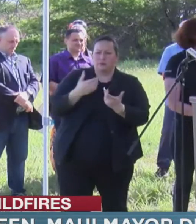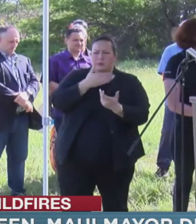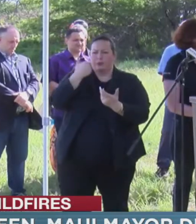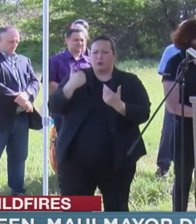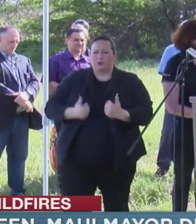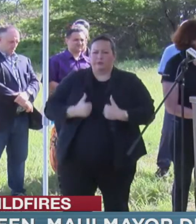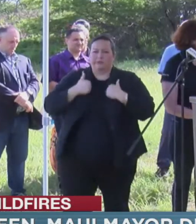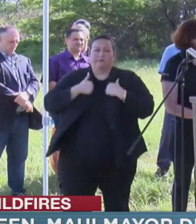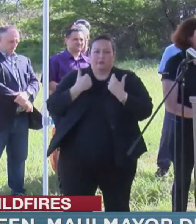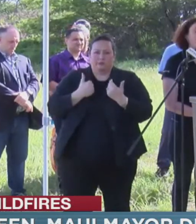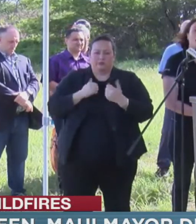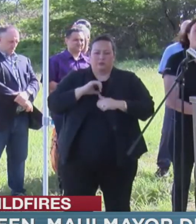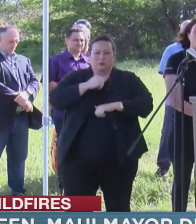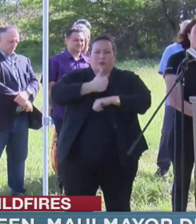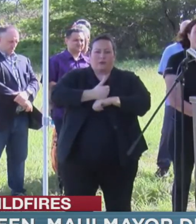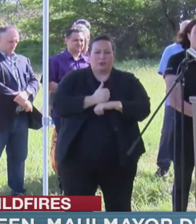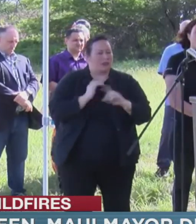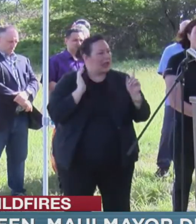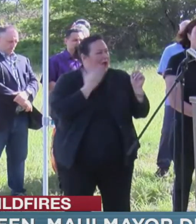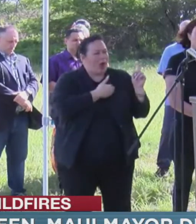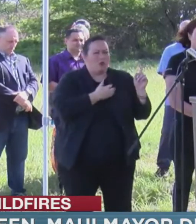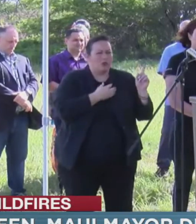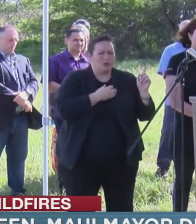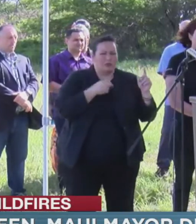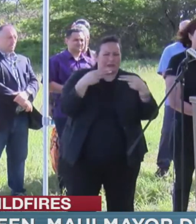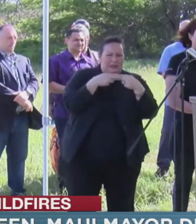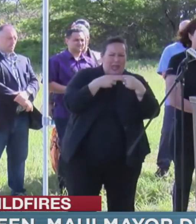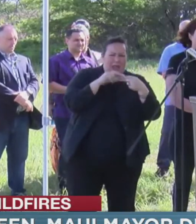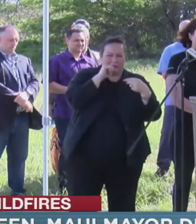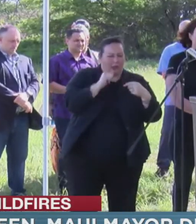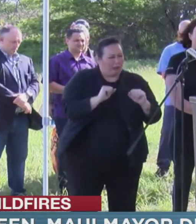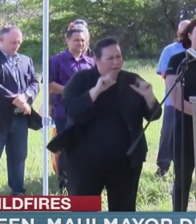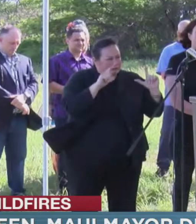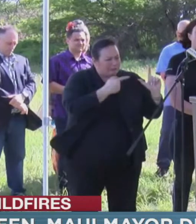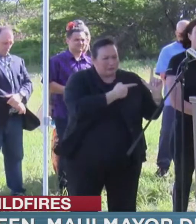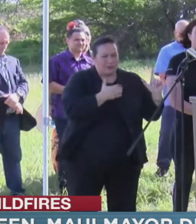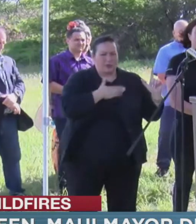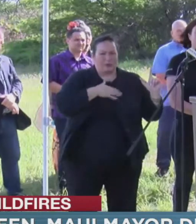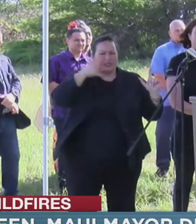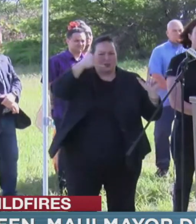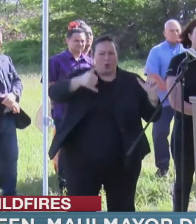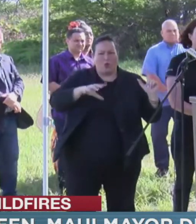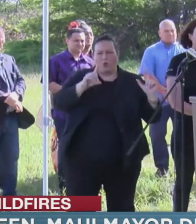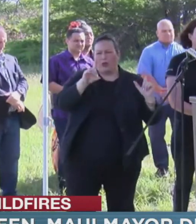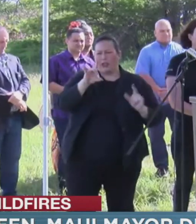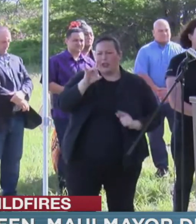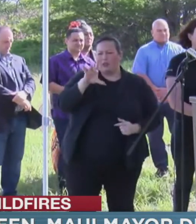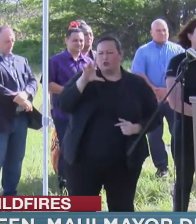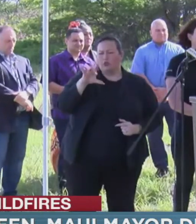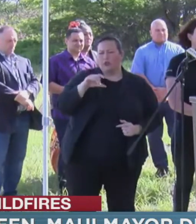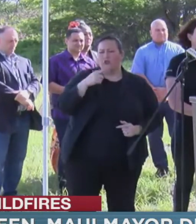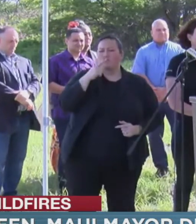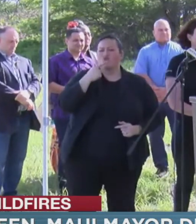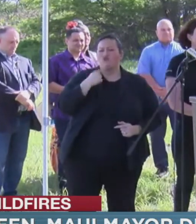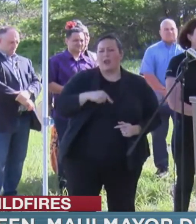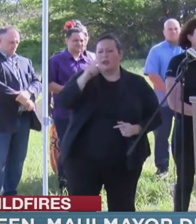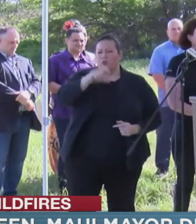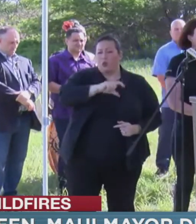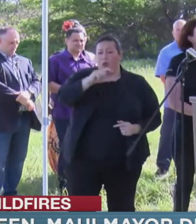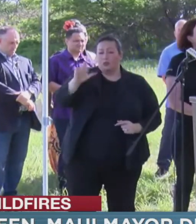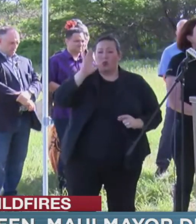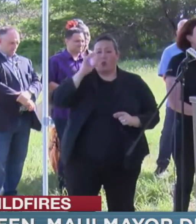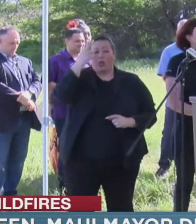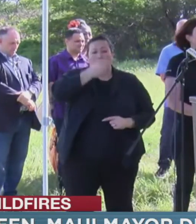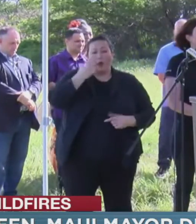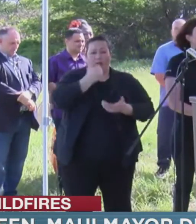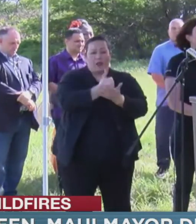And I just wanted to say that our slide isn't up, but any questions that you have, please call 1-800-RED-CROSS. You'll be directly connected to a Hawaii